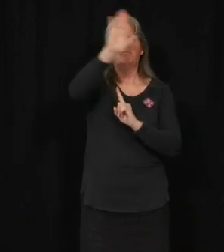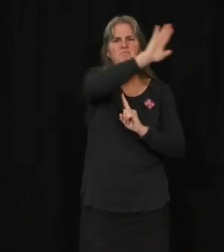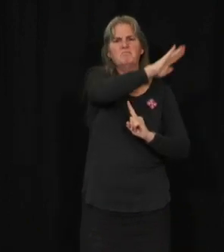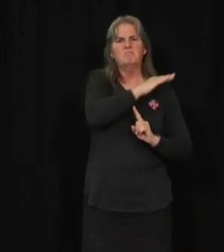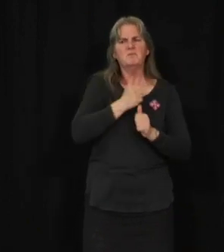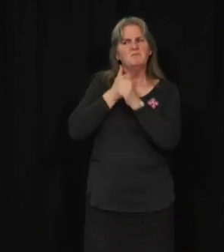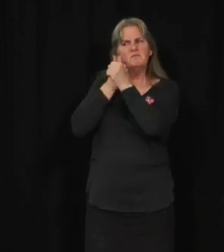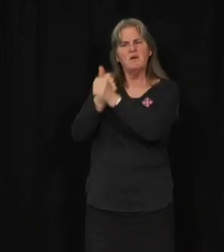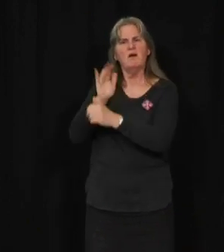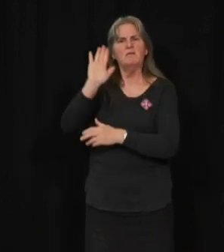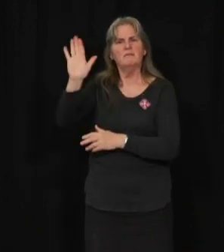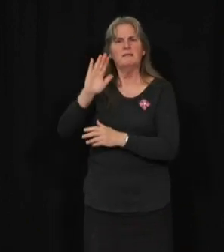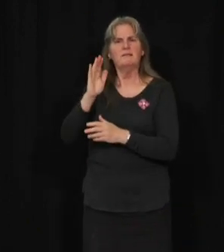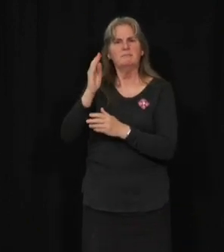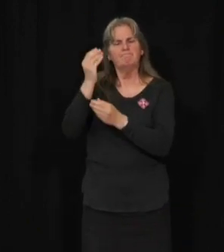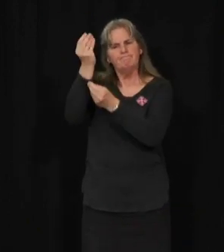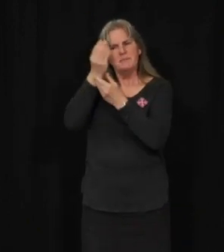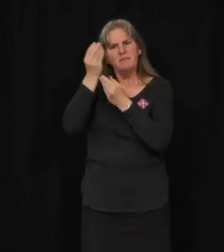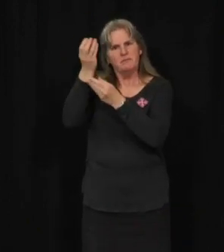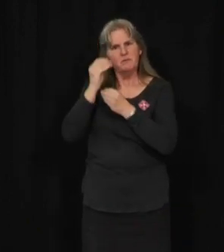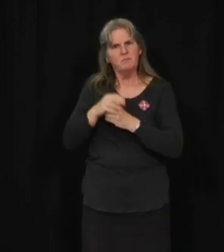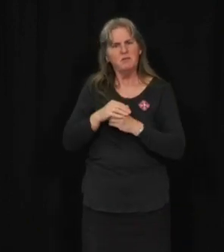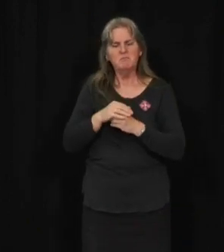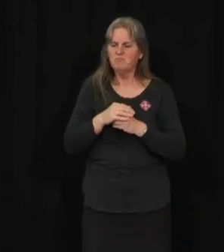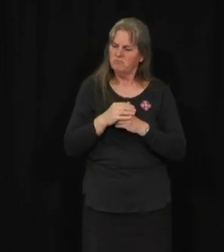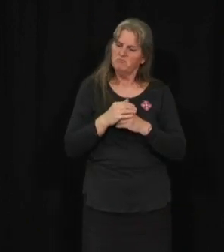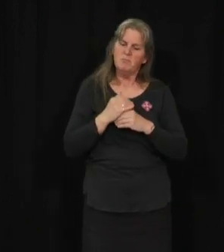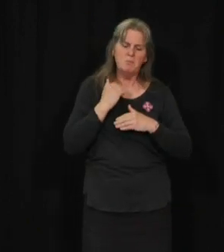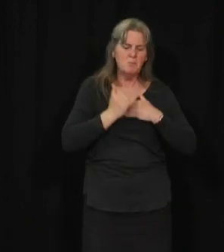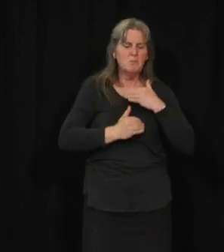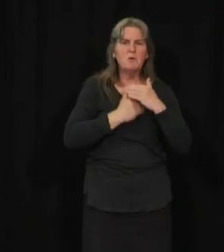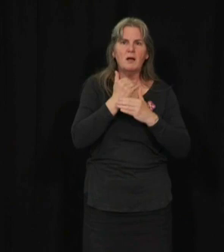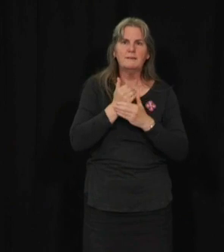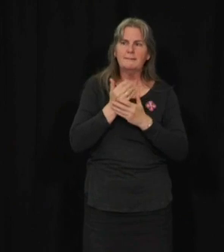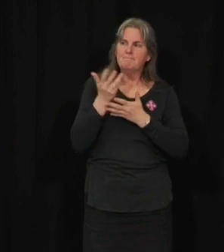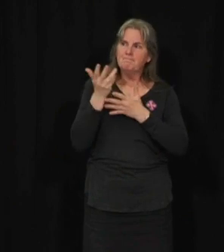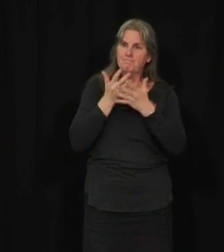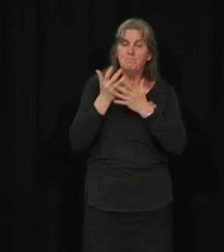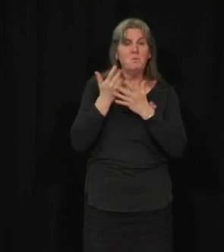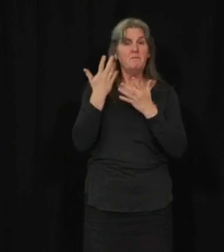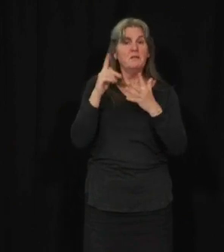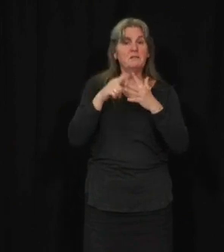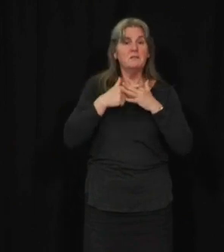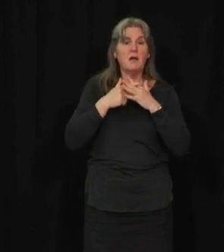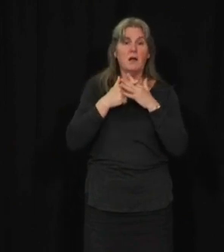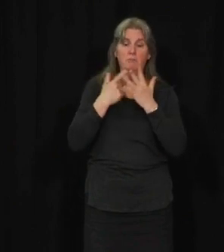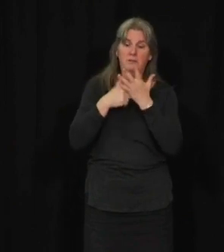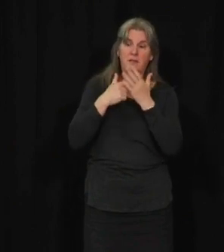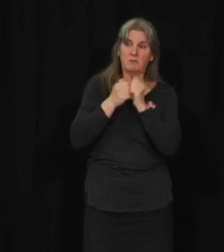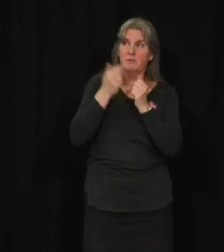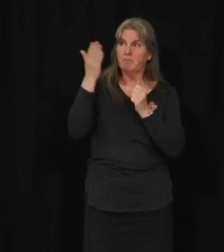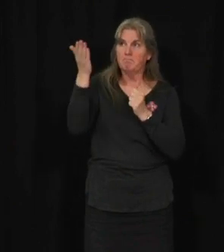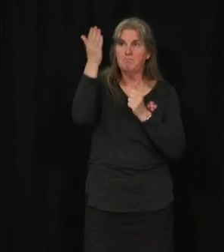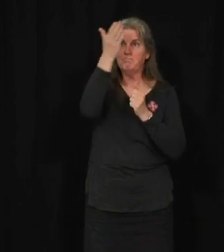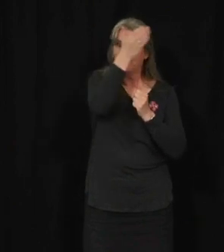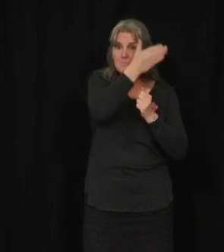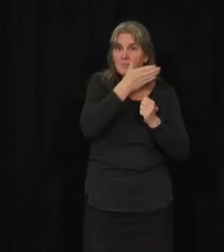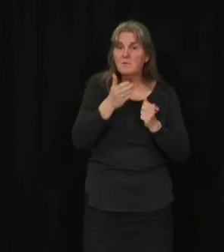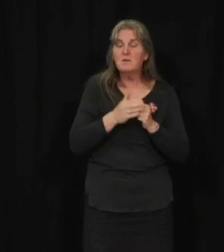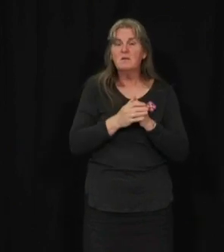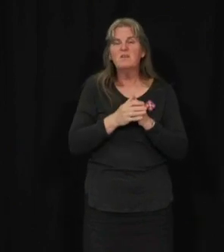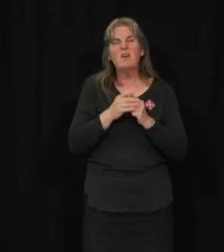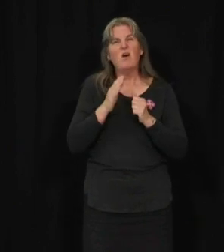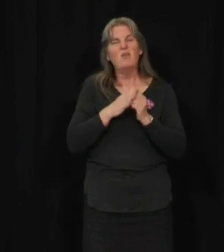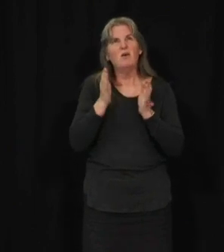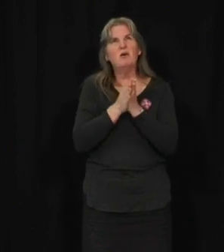an ongoing process. We've had initial conversations to allow this as a